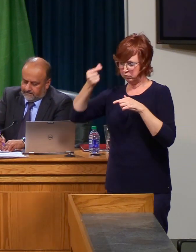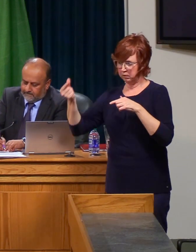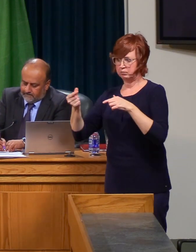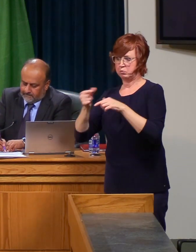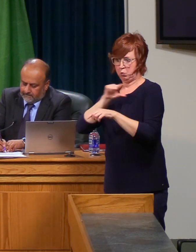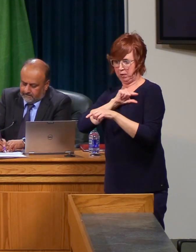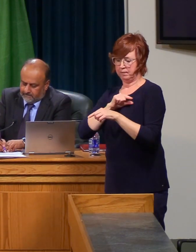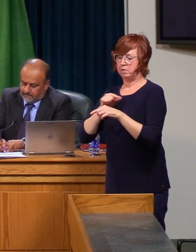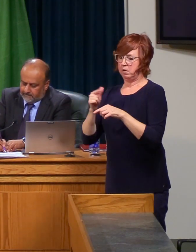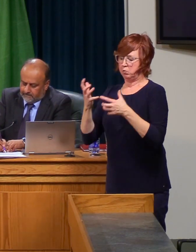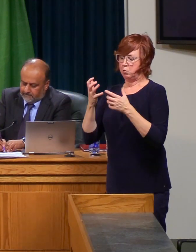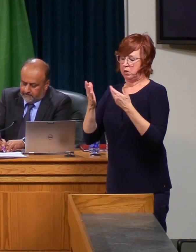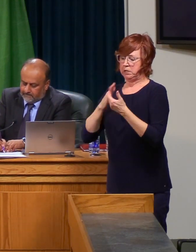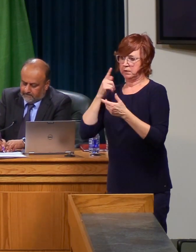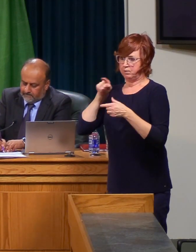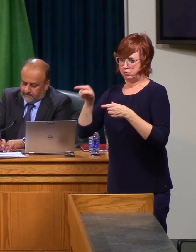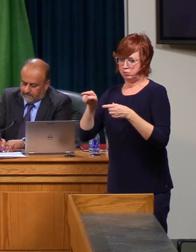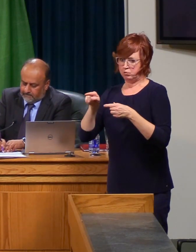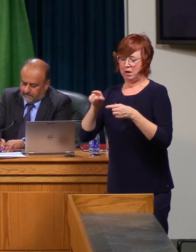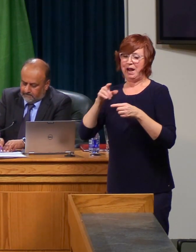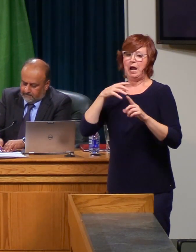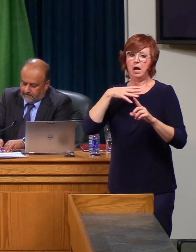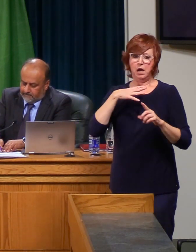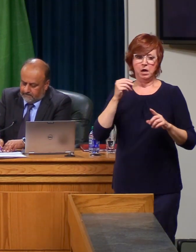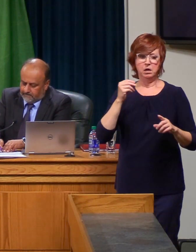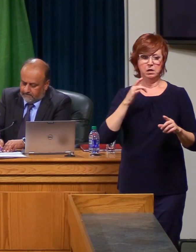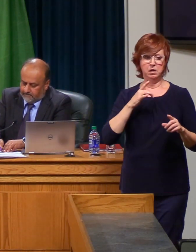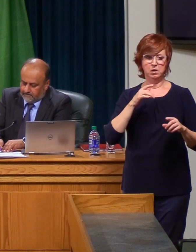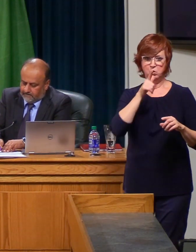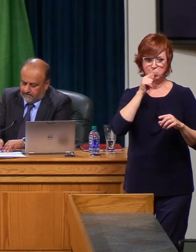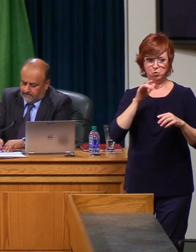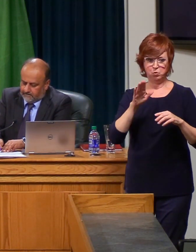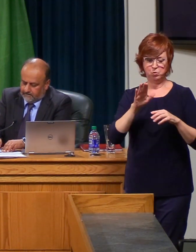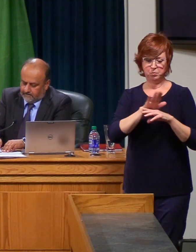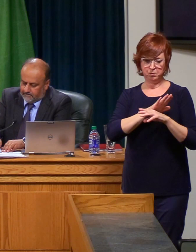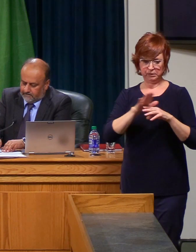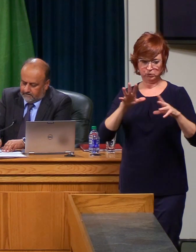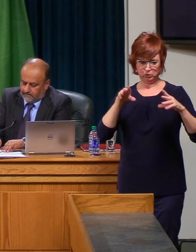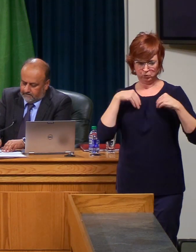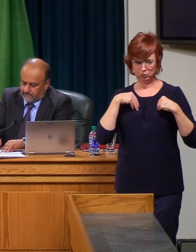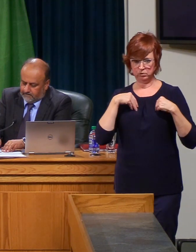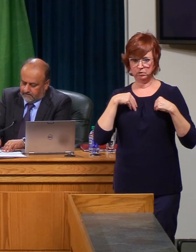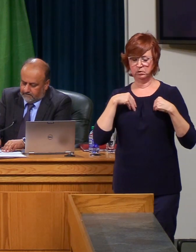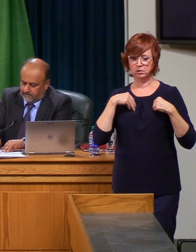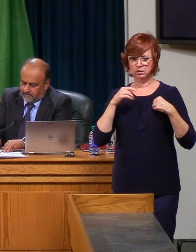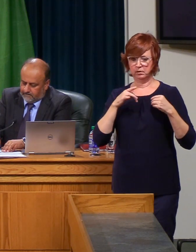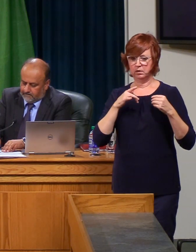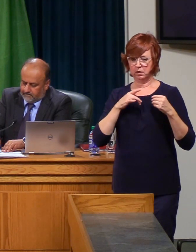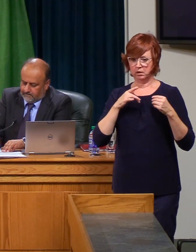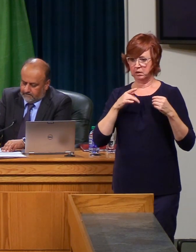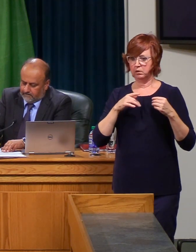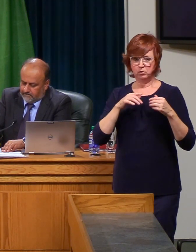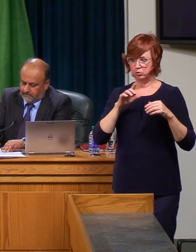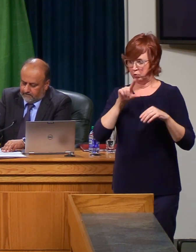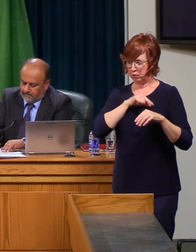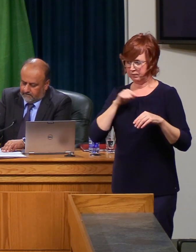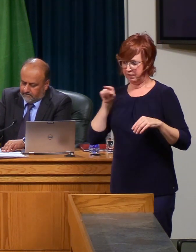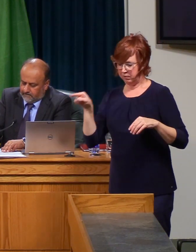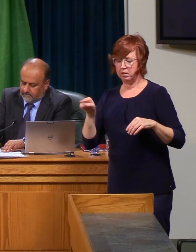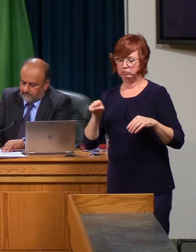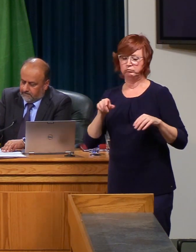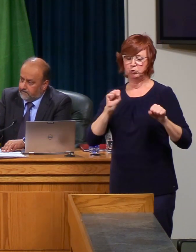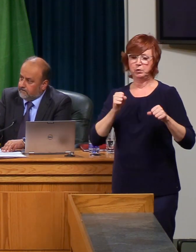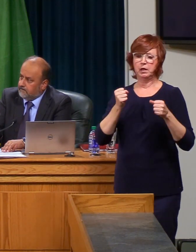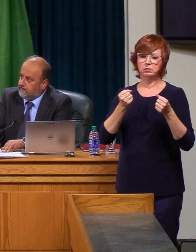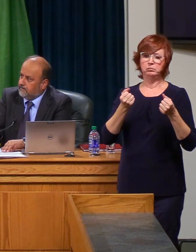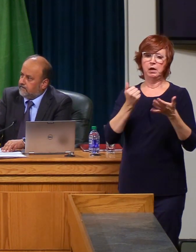as possible for employees, but also fill some of the gaps provincially that maybe the federal program didn't quite grab. Some employers